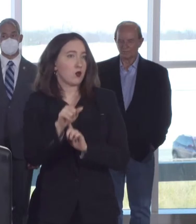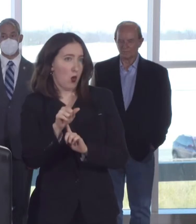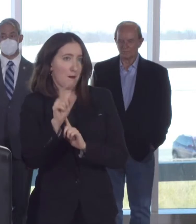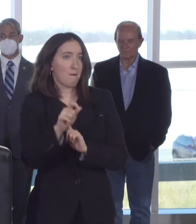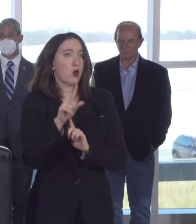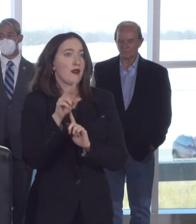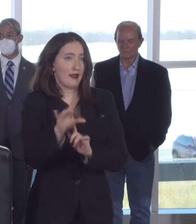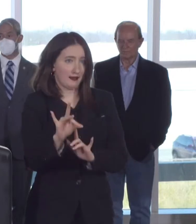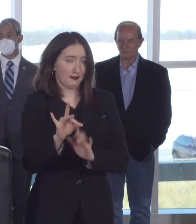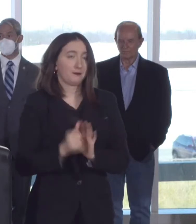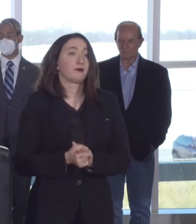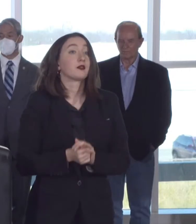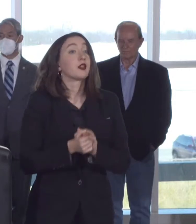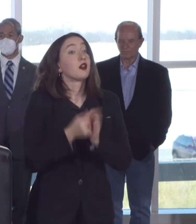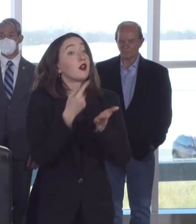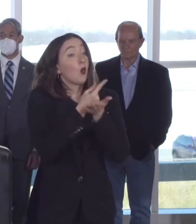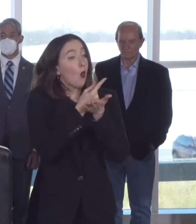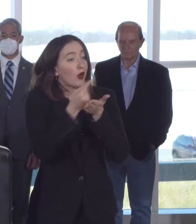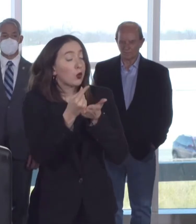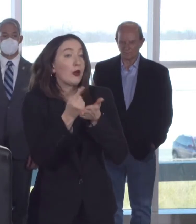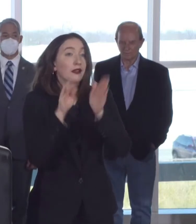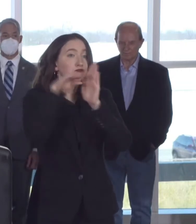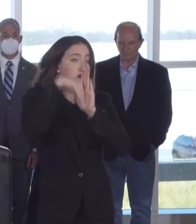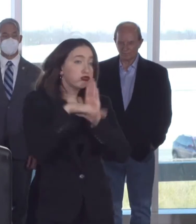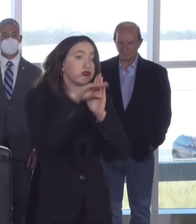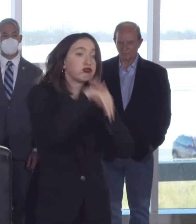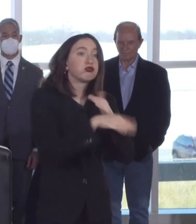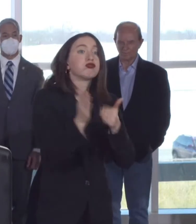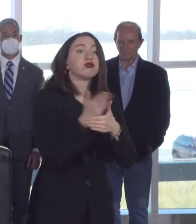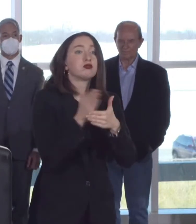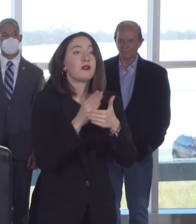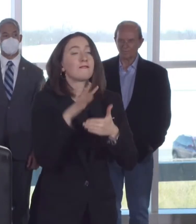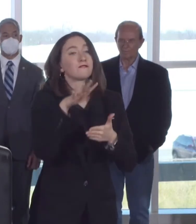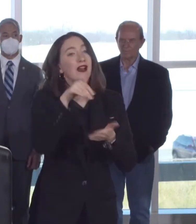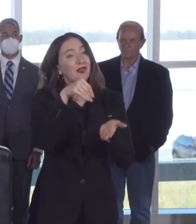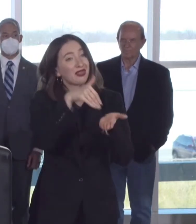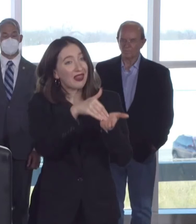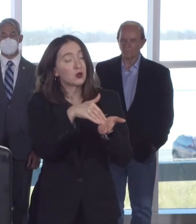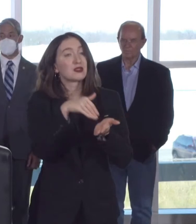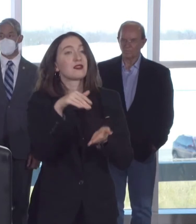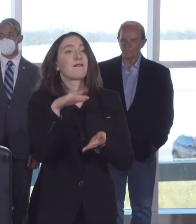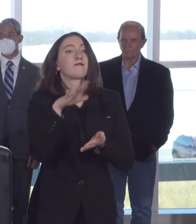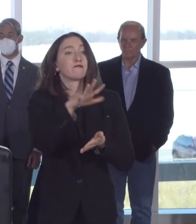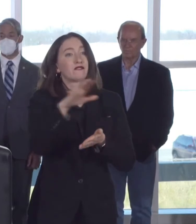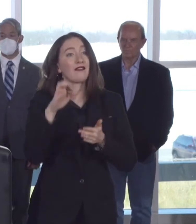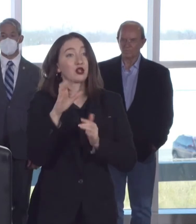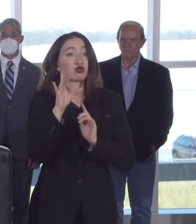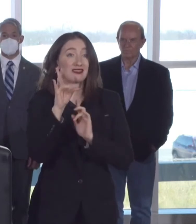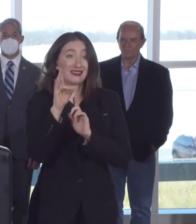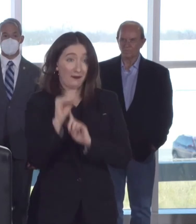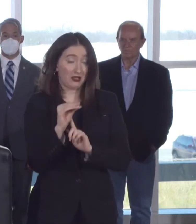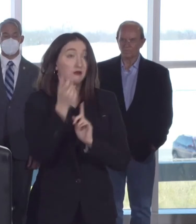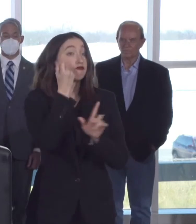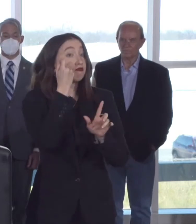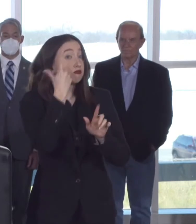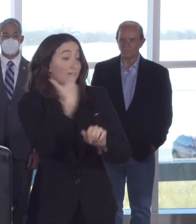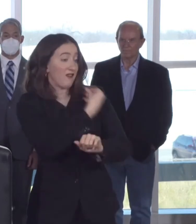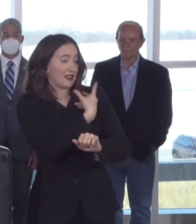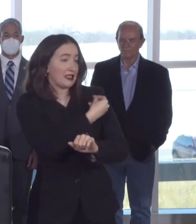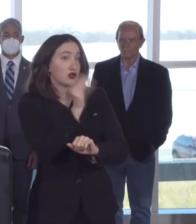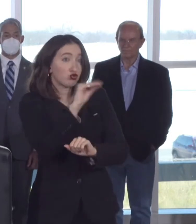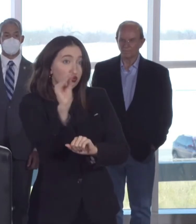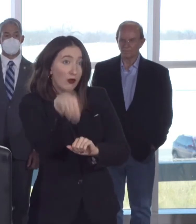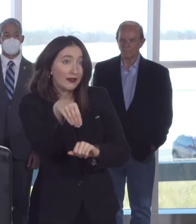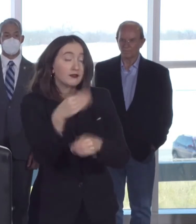181.8. Our 7-day moving average is now 5,970. And regarding our vaccination rate, again, the best way for us to be protected as a